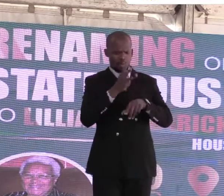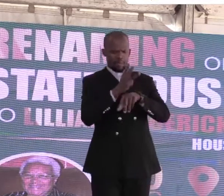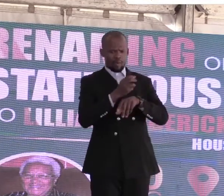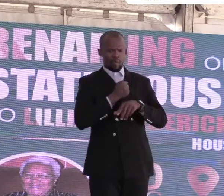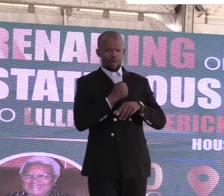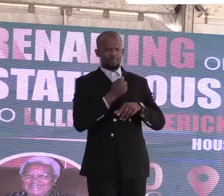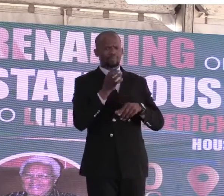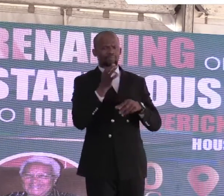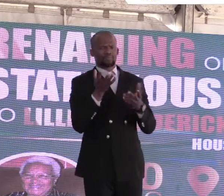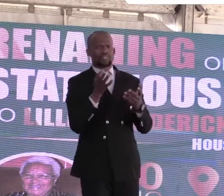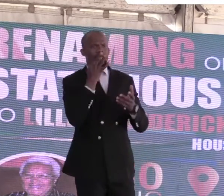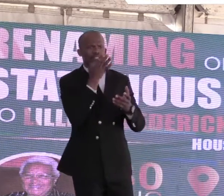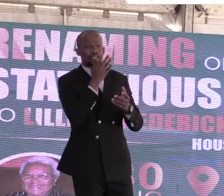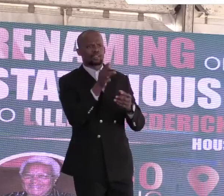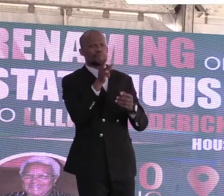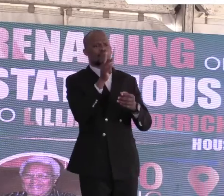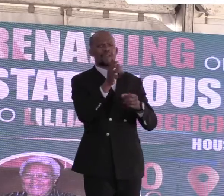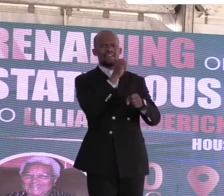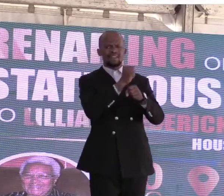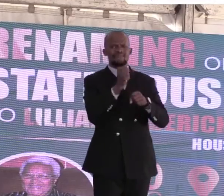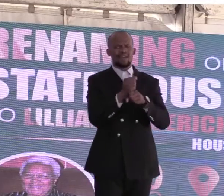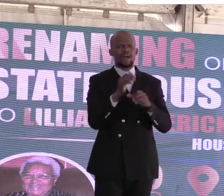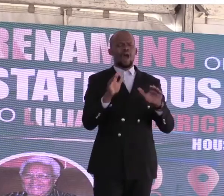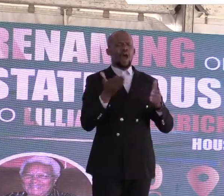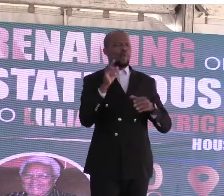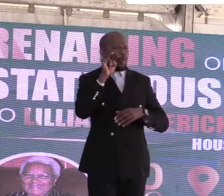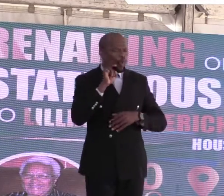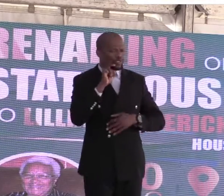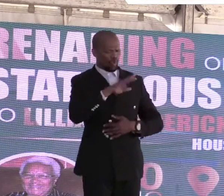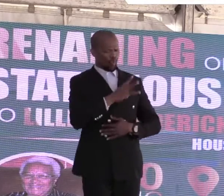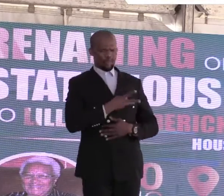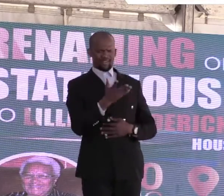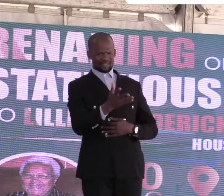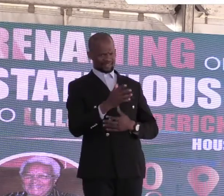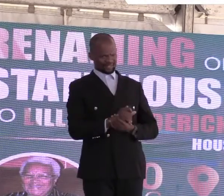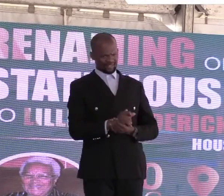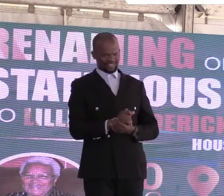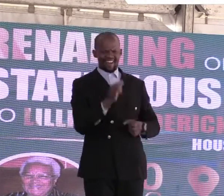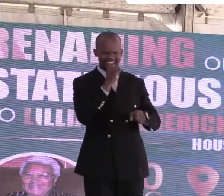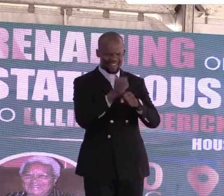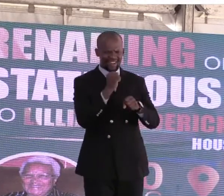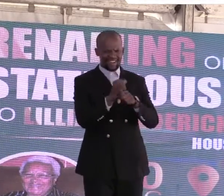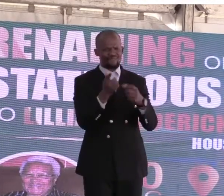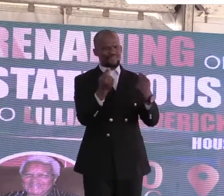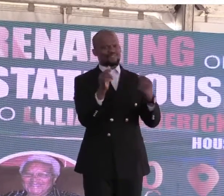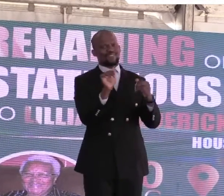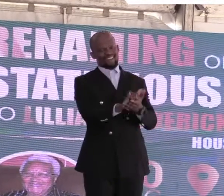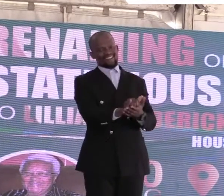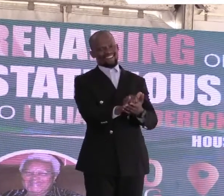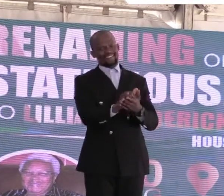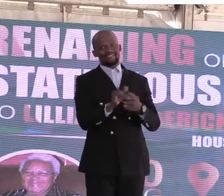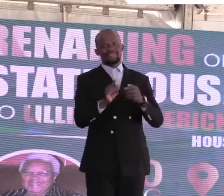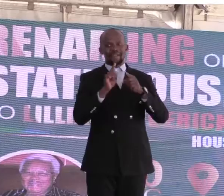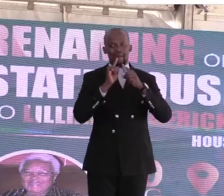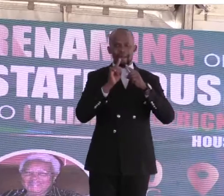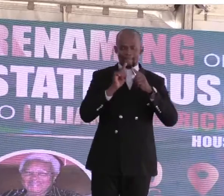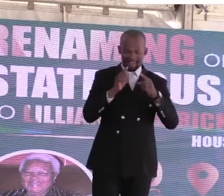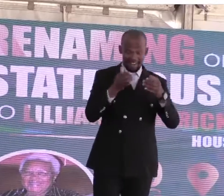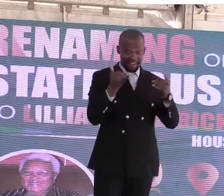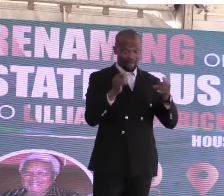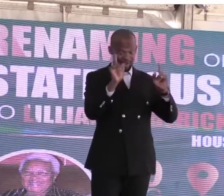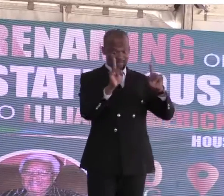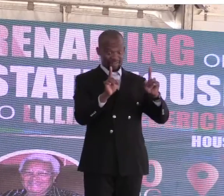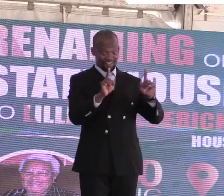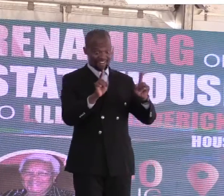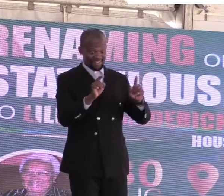said, you must never say how old a woman is. But Lily has reached a very, very high and special age that